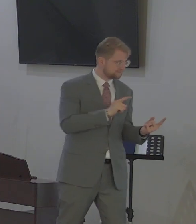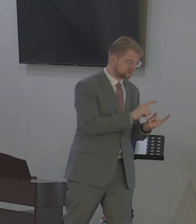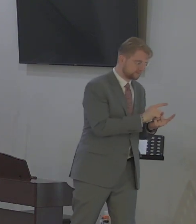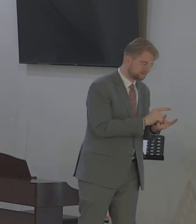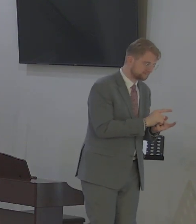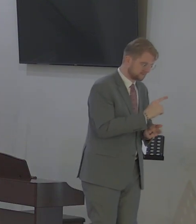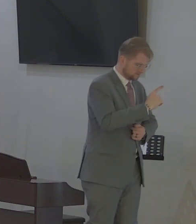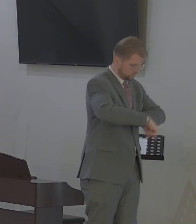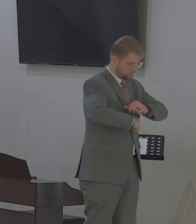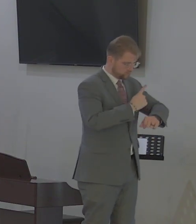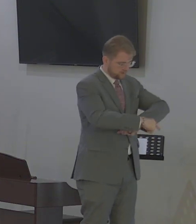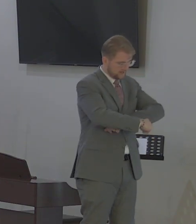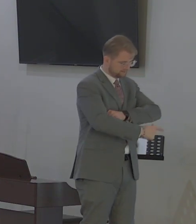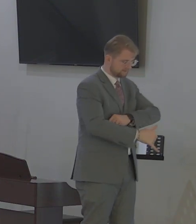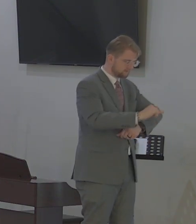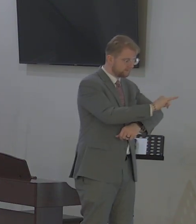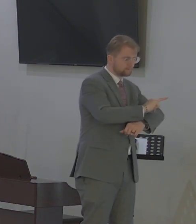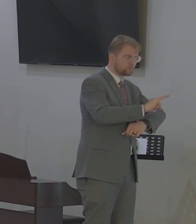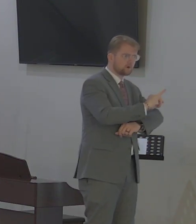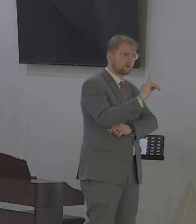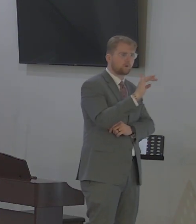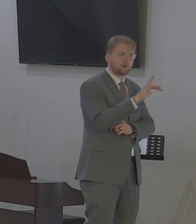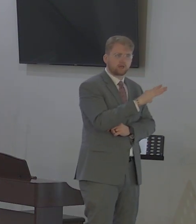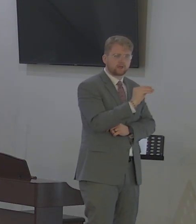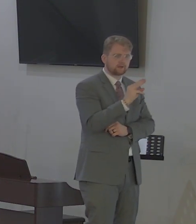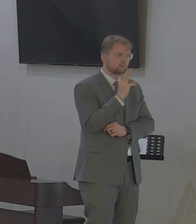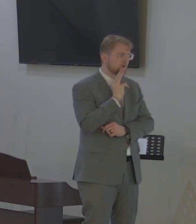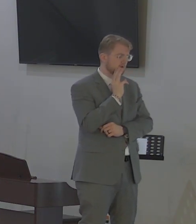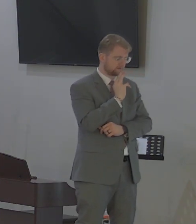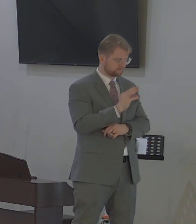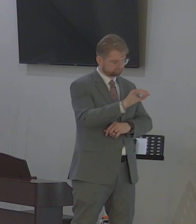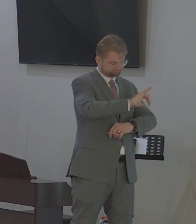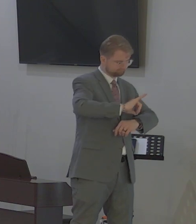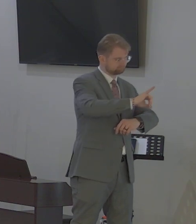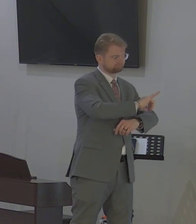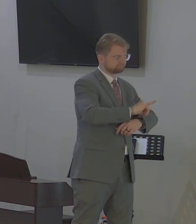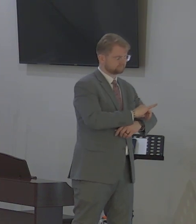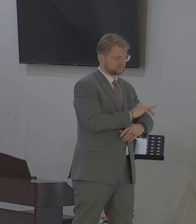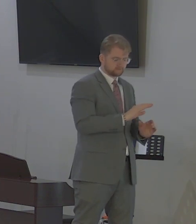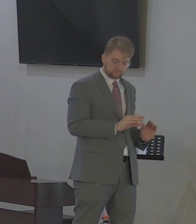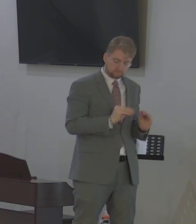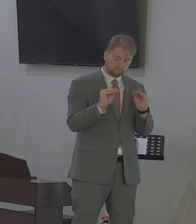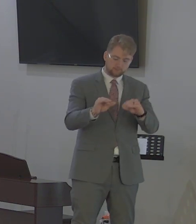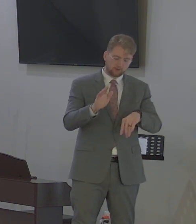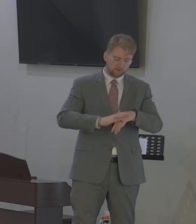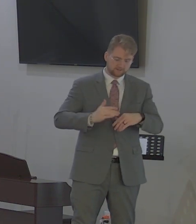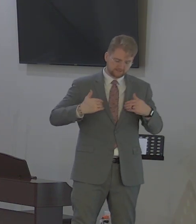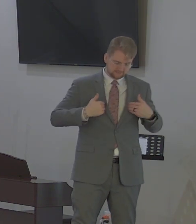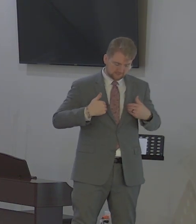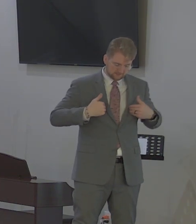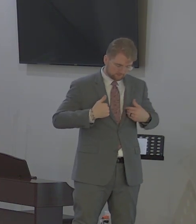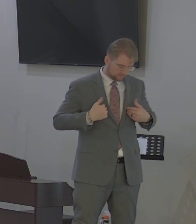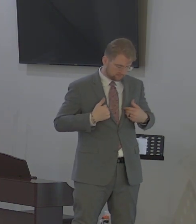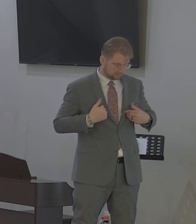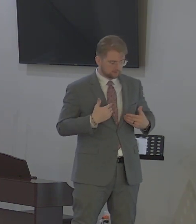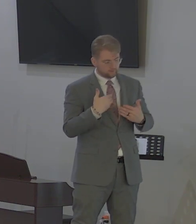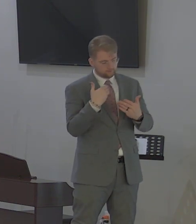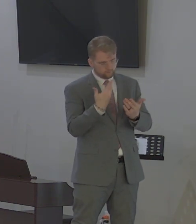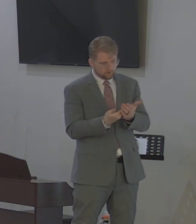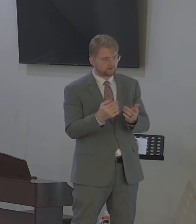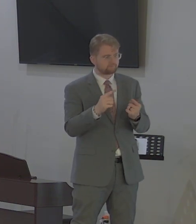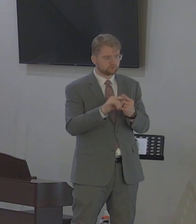wine, set him on his own beast and brought him to the inn and took care of him. Now, something happened with this